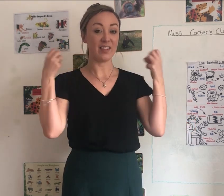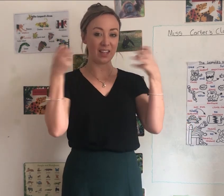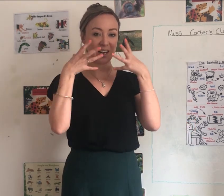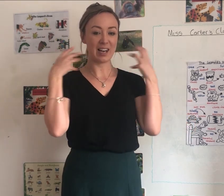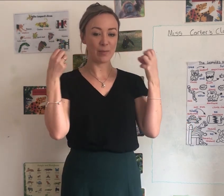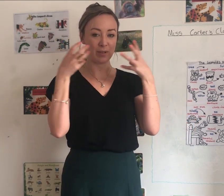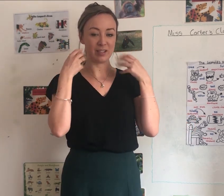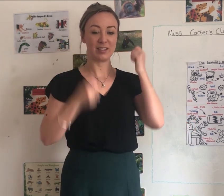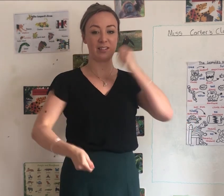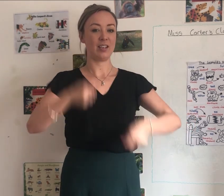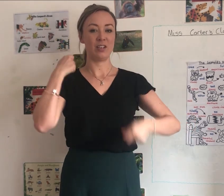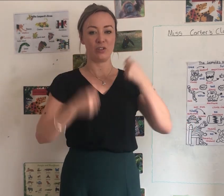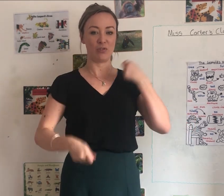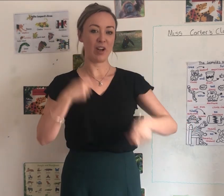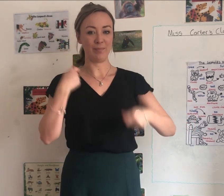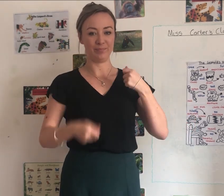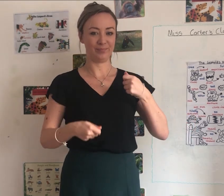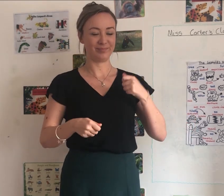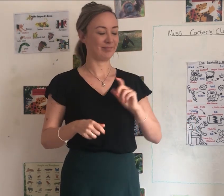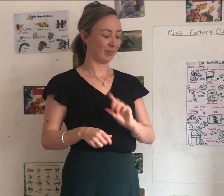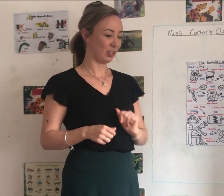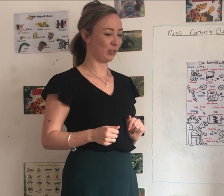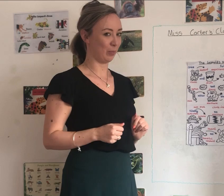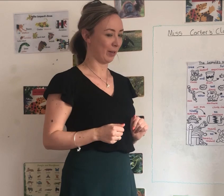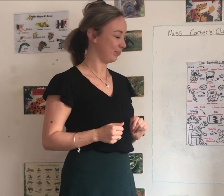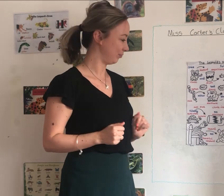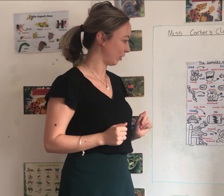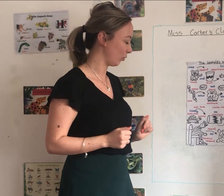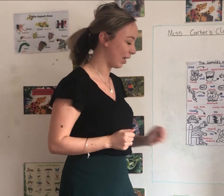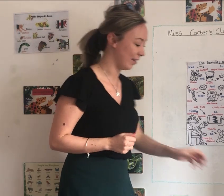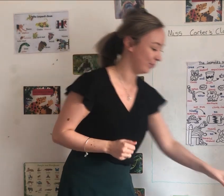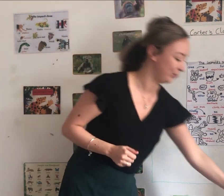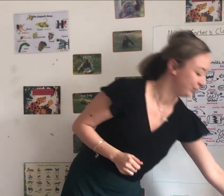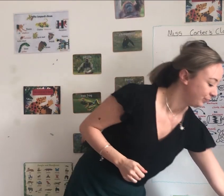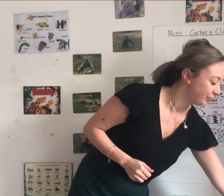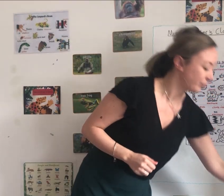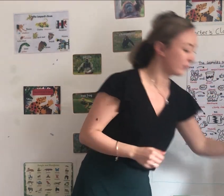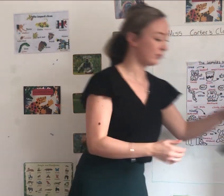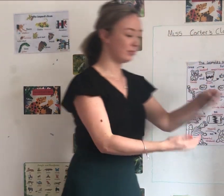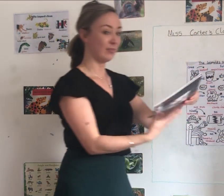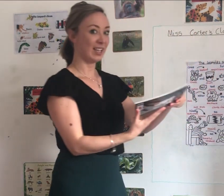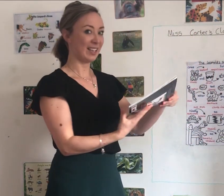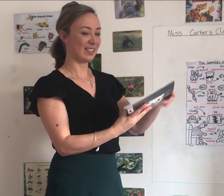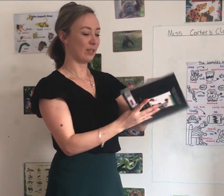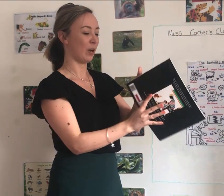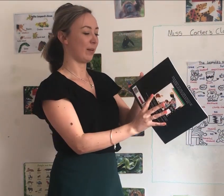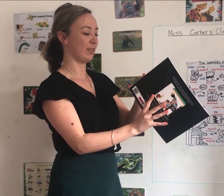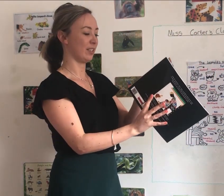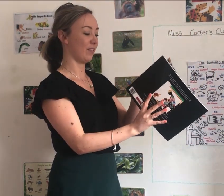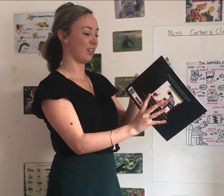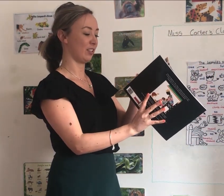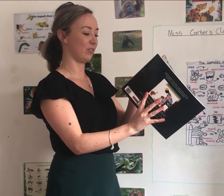The Leopard's Drum. Super. Okay. Let's see what happens first of